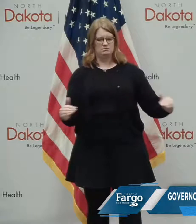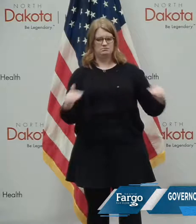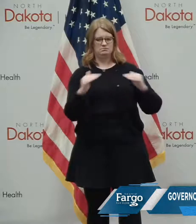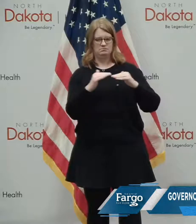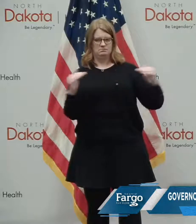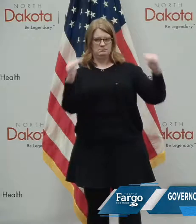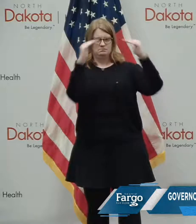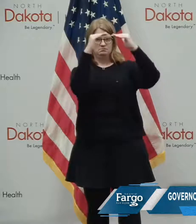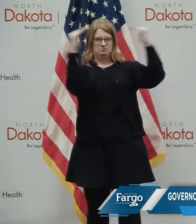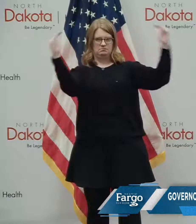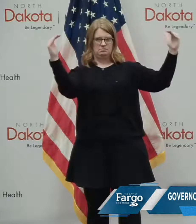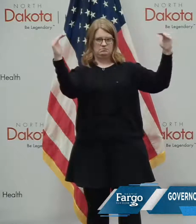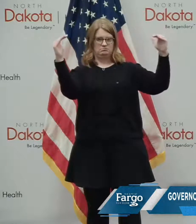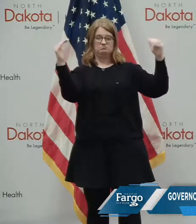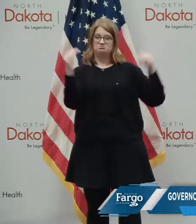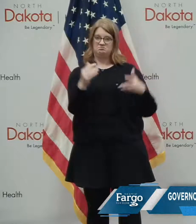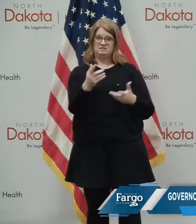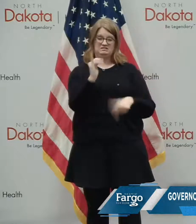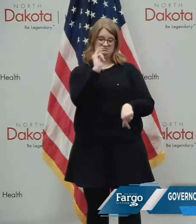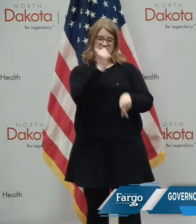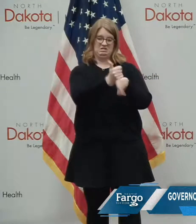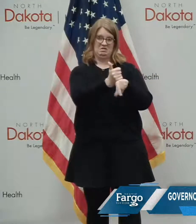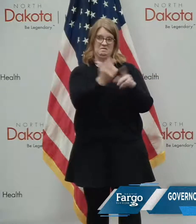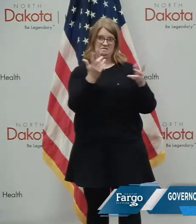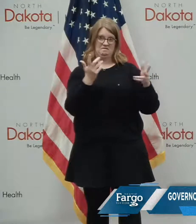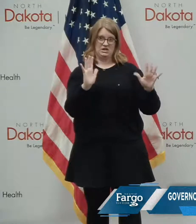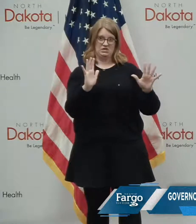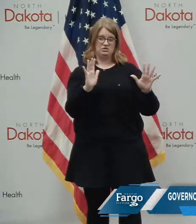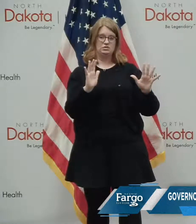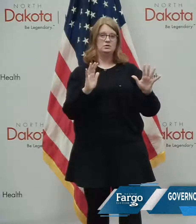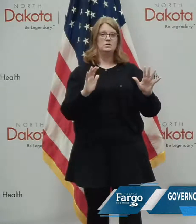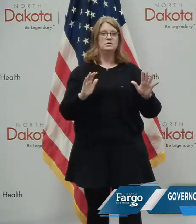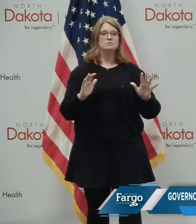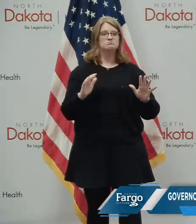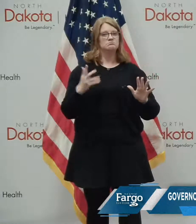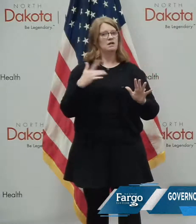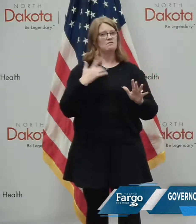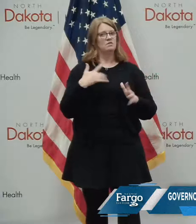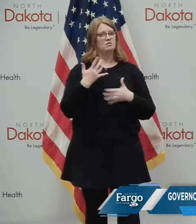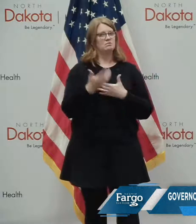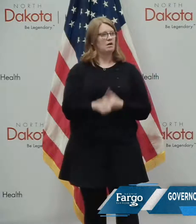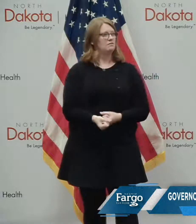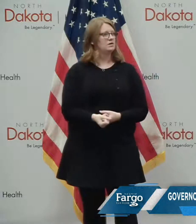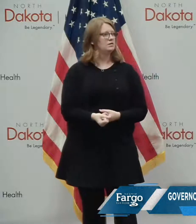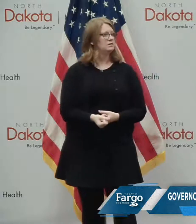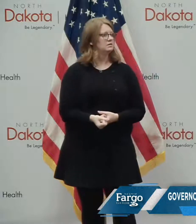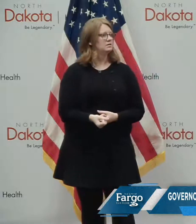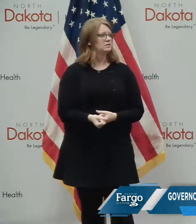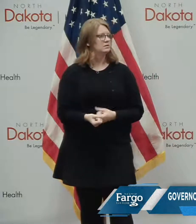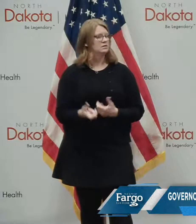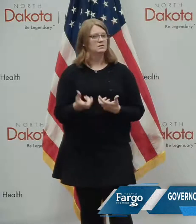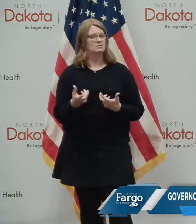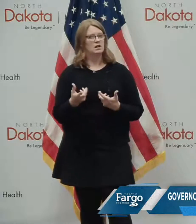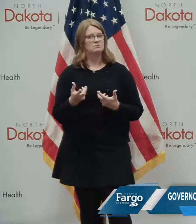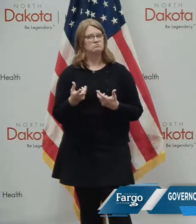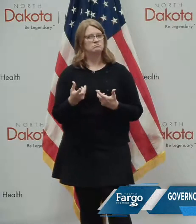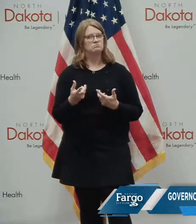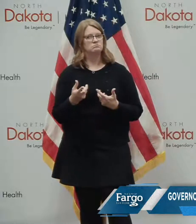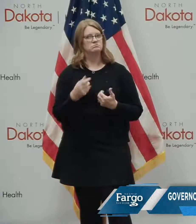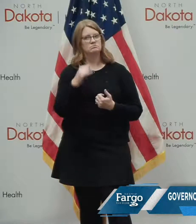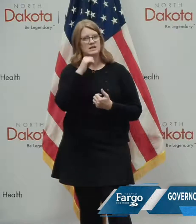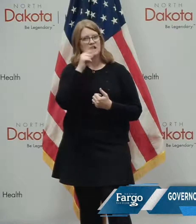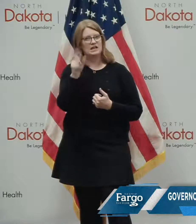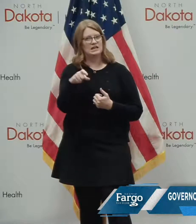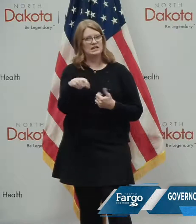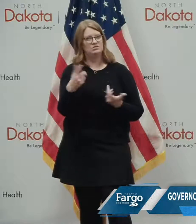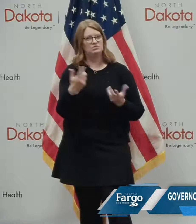never went on the shelf. It's always been at hand if we need it, but I remain confident that we are not going to need to do that.